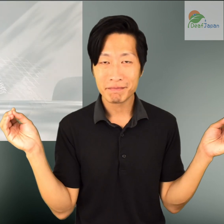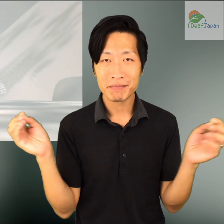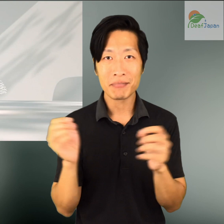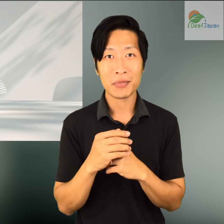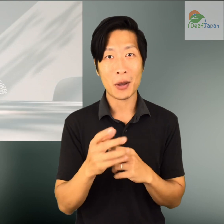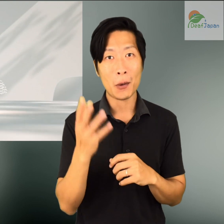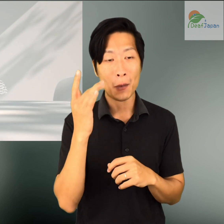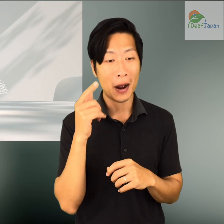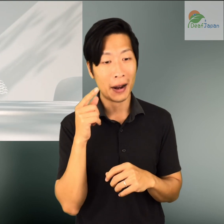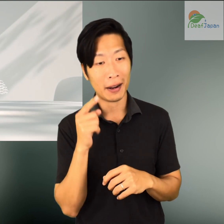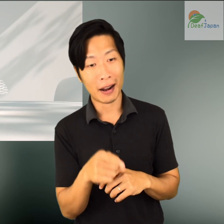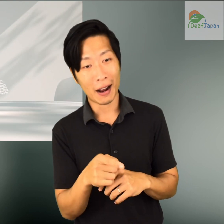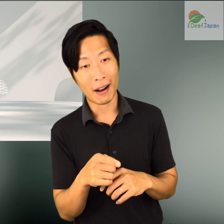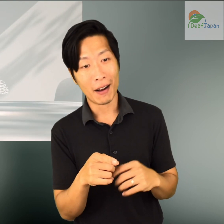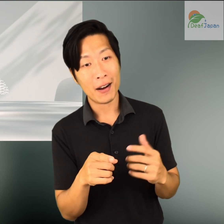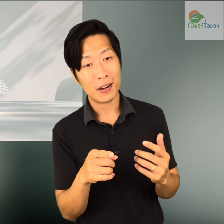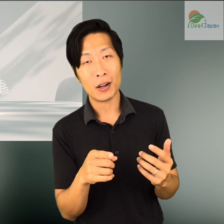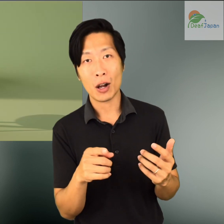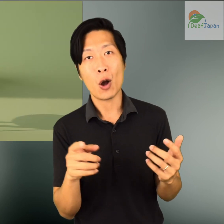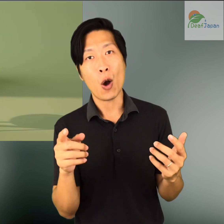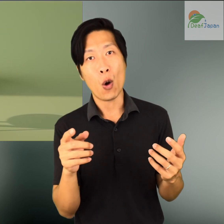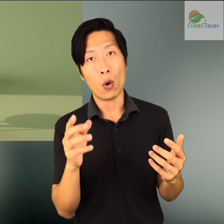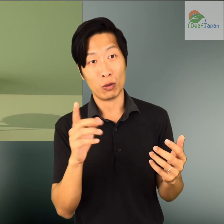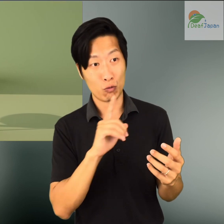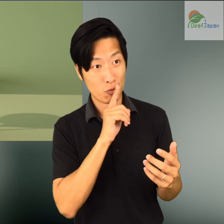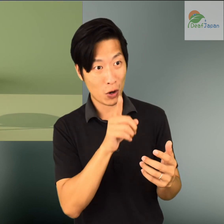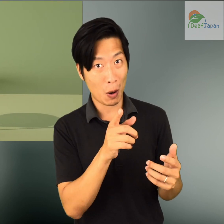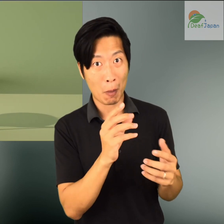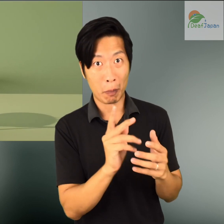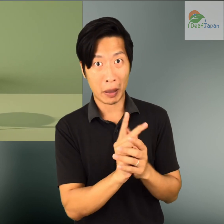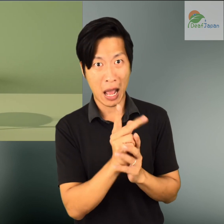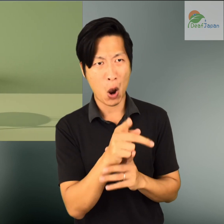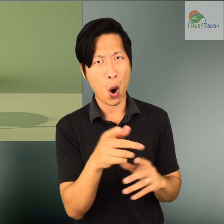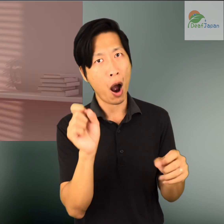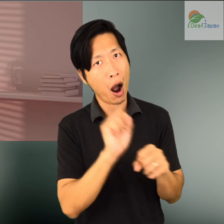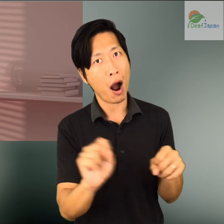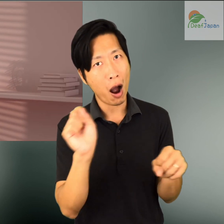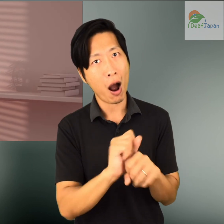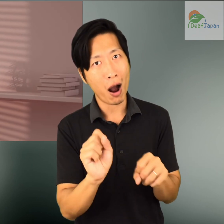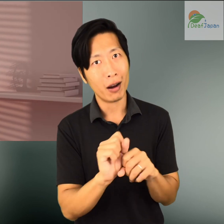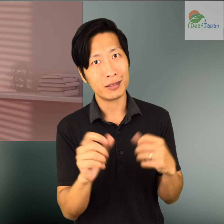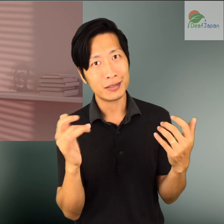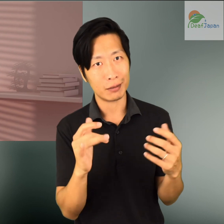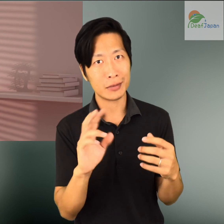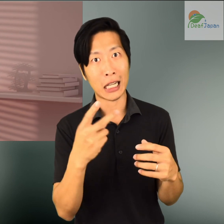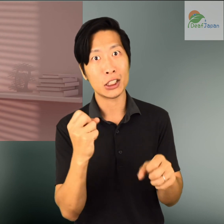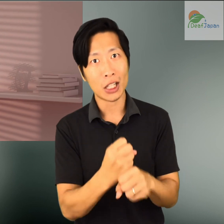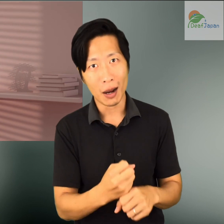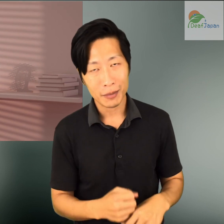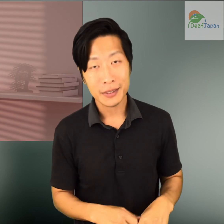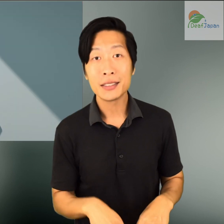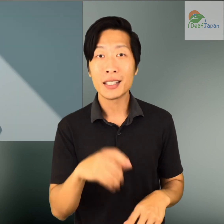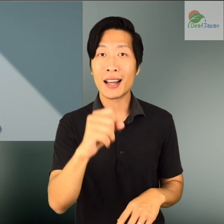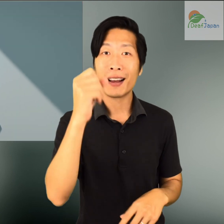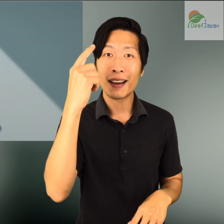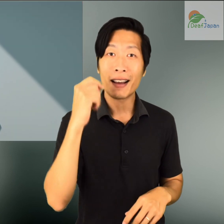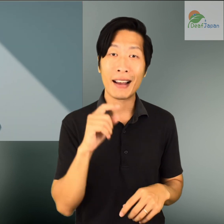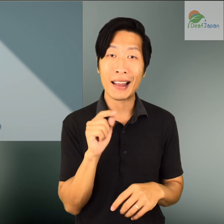infestations, sunlight, and watering conditions that would otherwise turn a fun cultivating hobby into